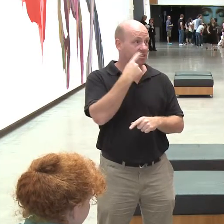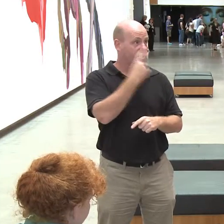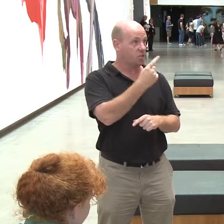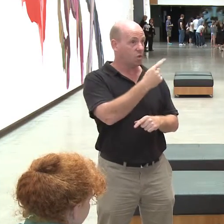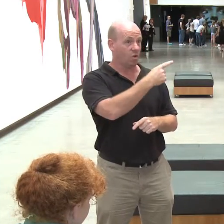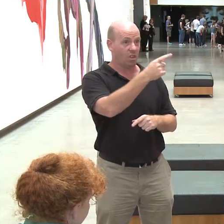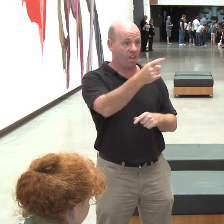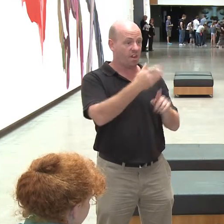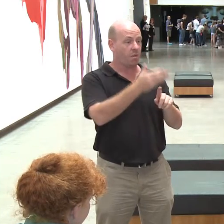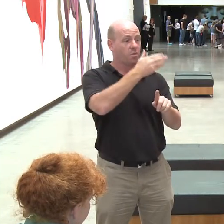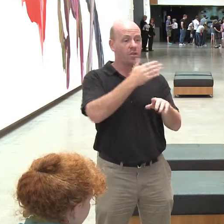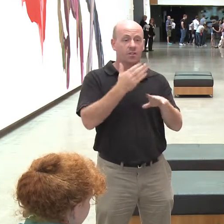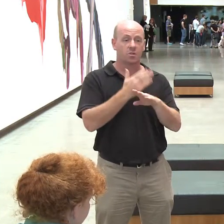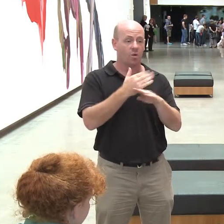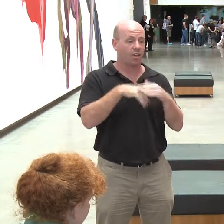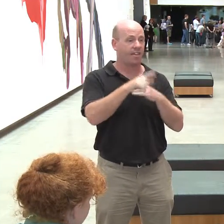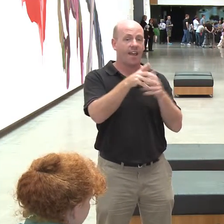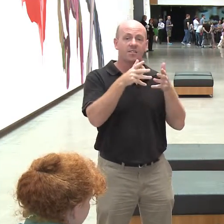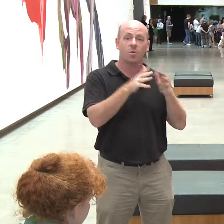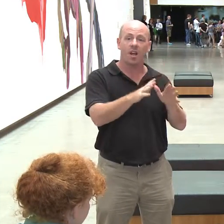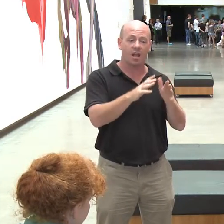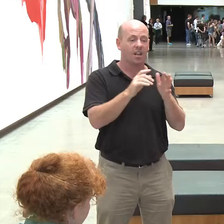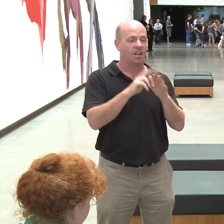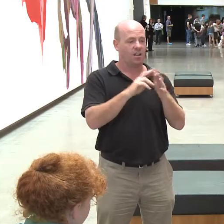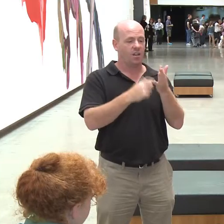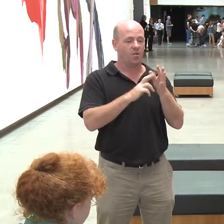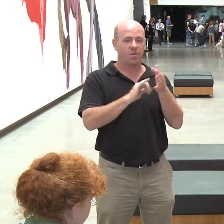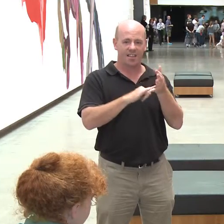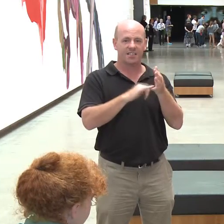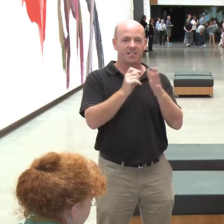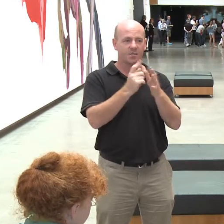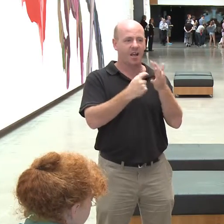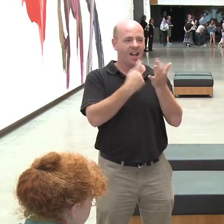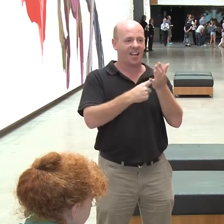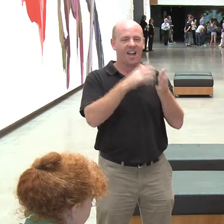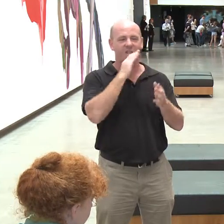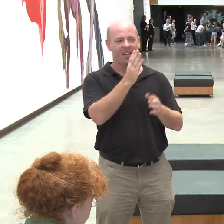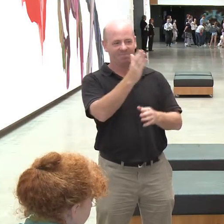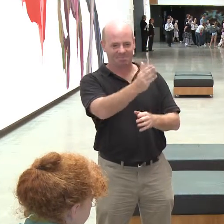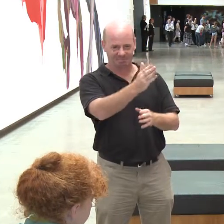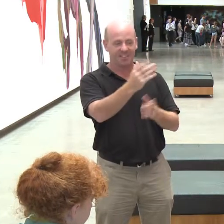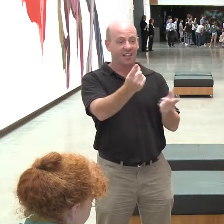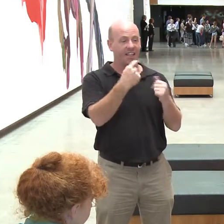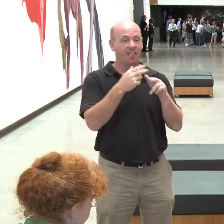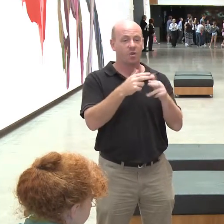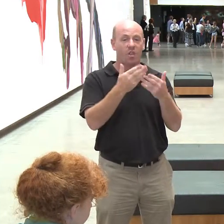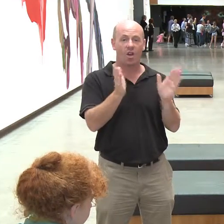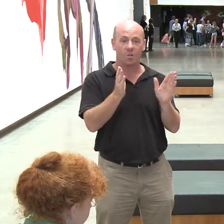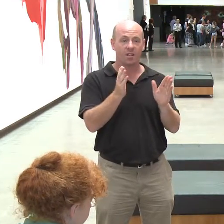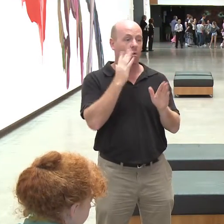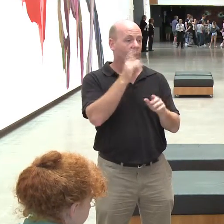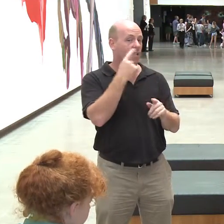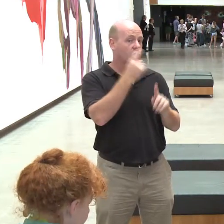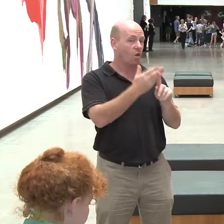Rose's previous work in this genre is Frances Parker, our ex-colleague who's come for the opening. And when Frances came back from seeing